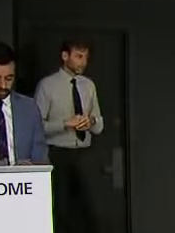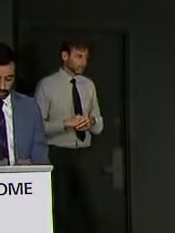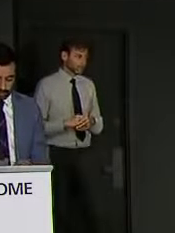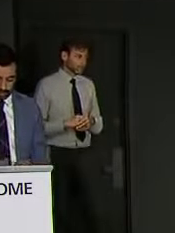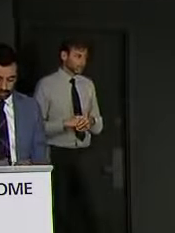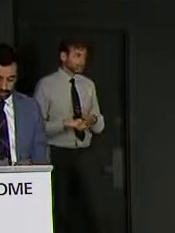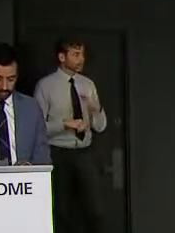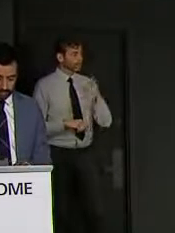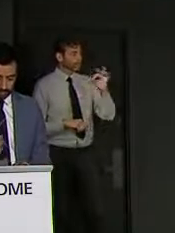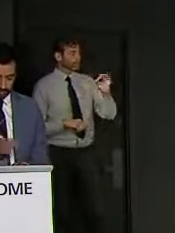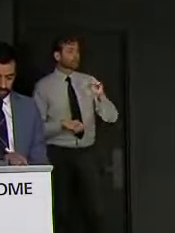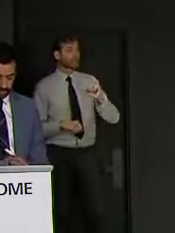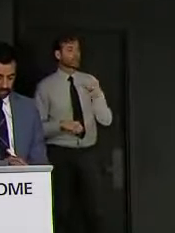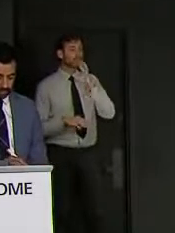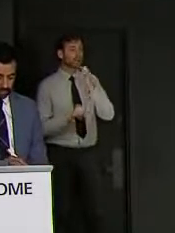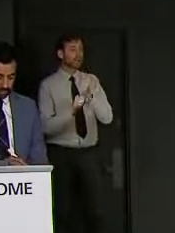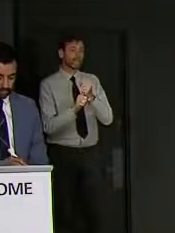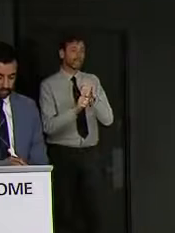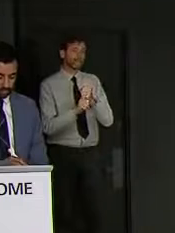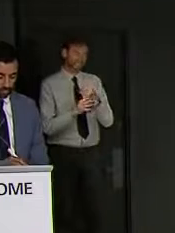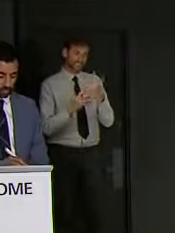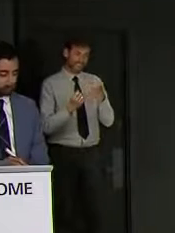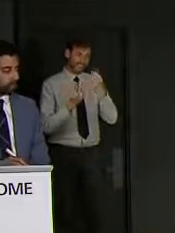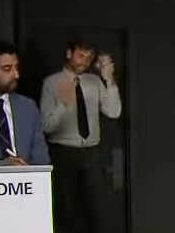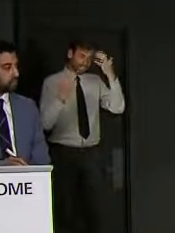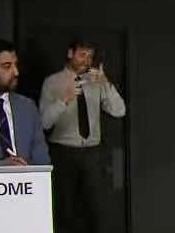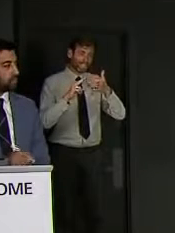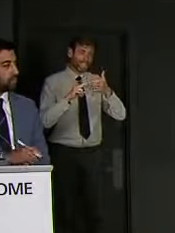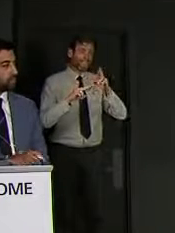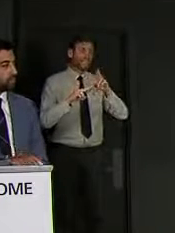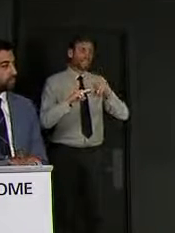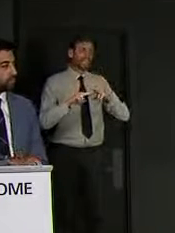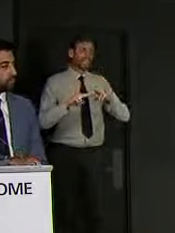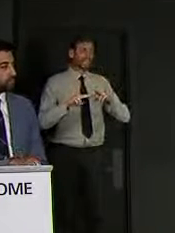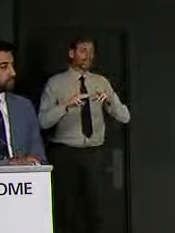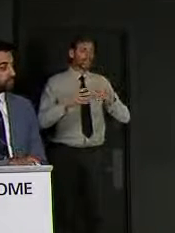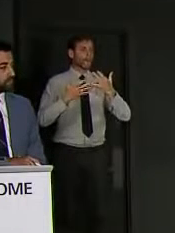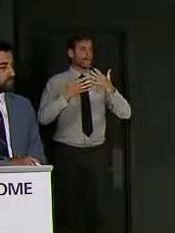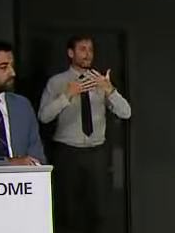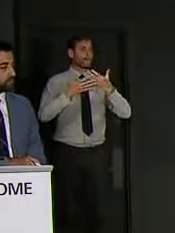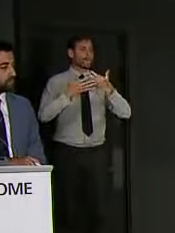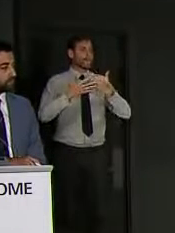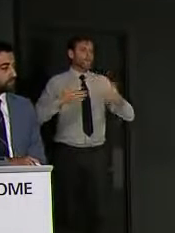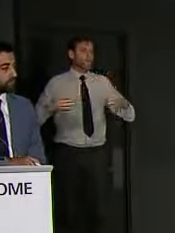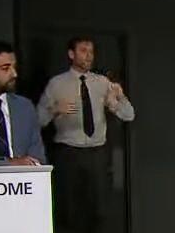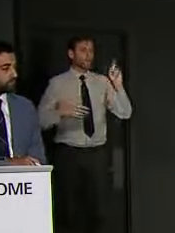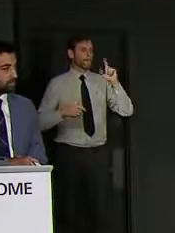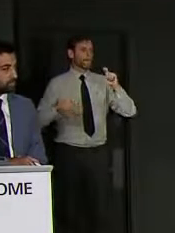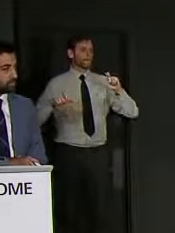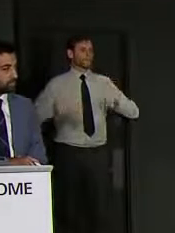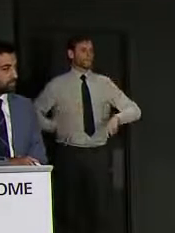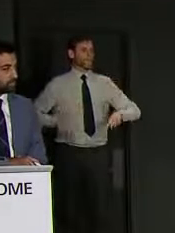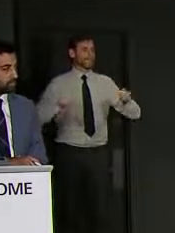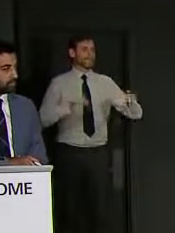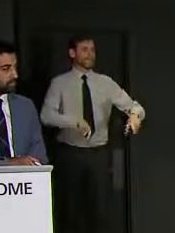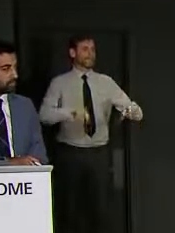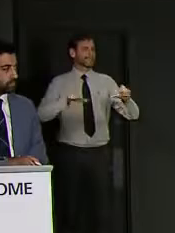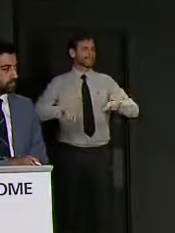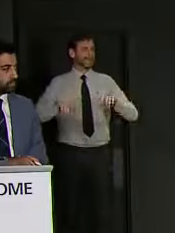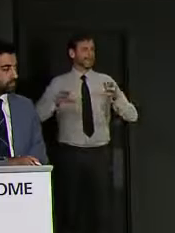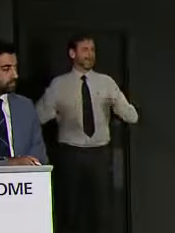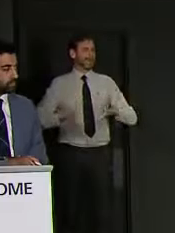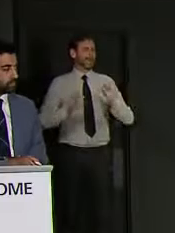also ask whether the Scottish Government is concerned that if we see a surge in staycations, if it is safe to relax some travel restrictions,